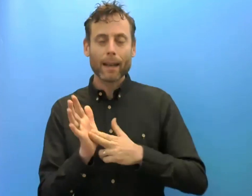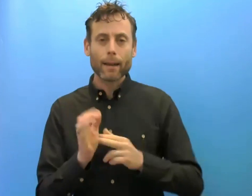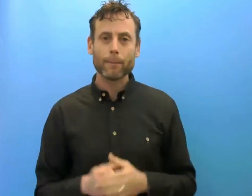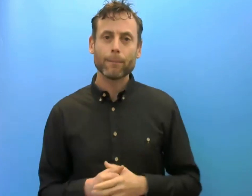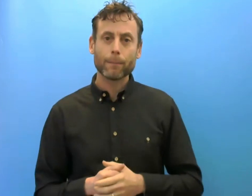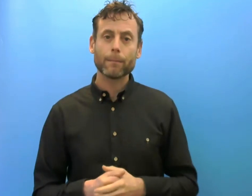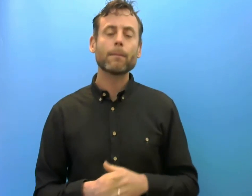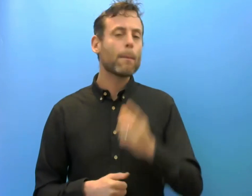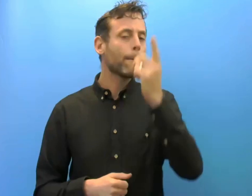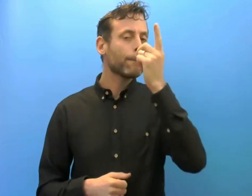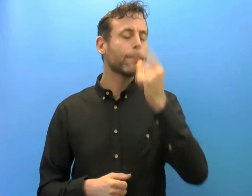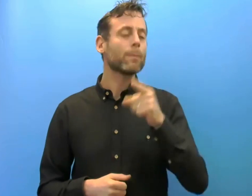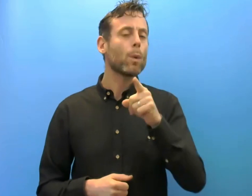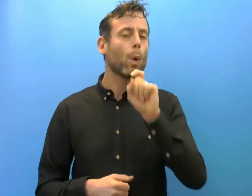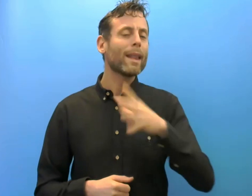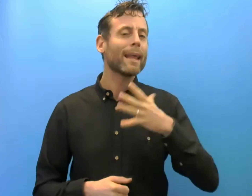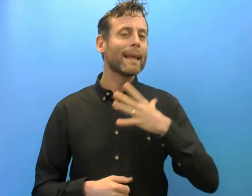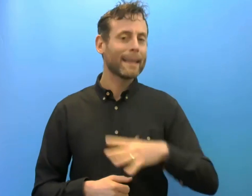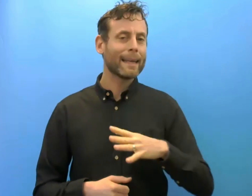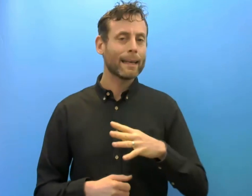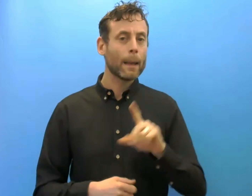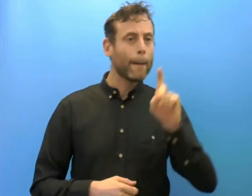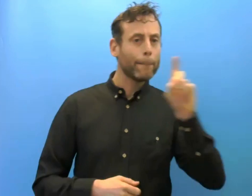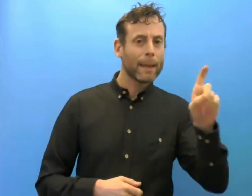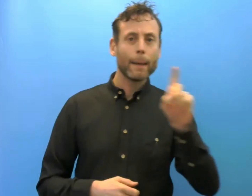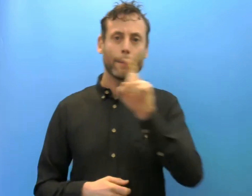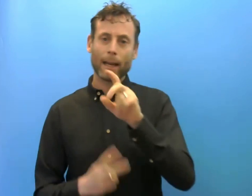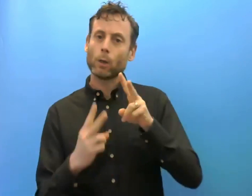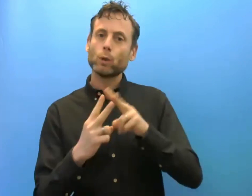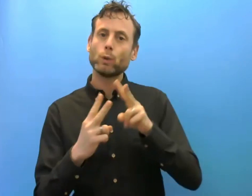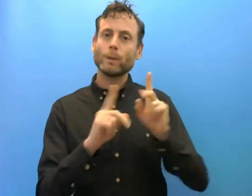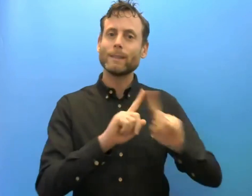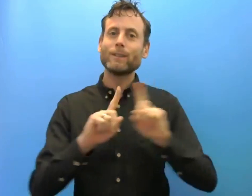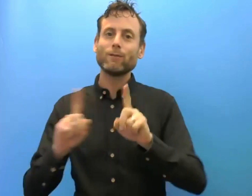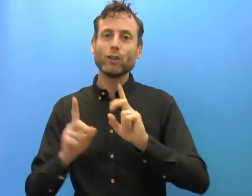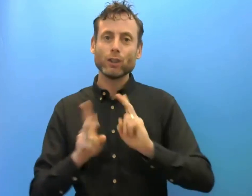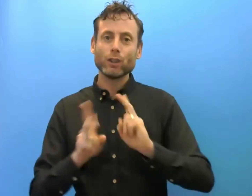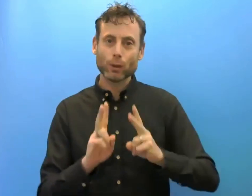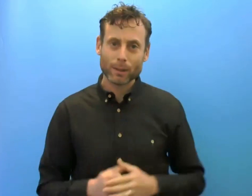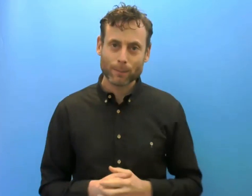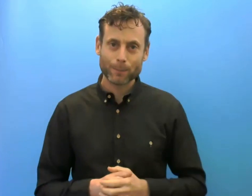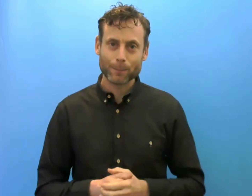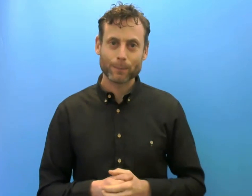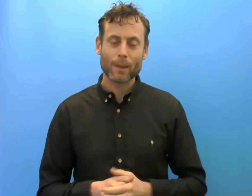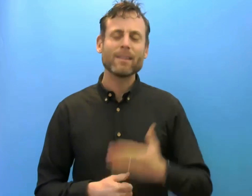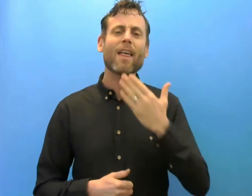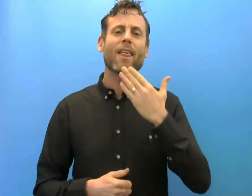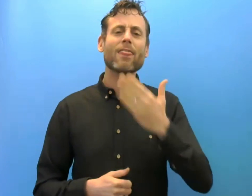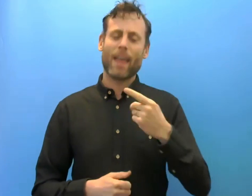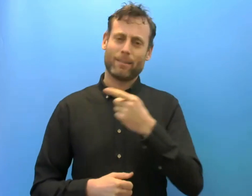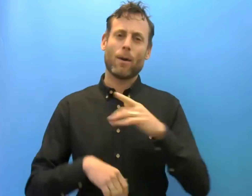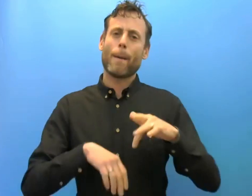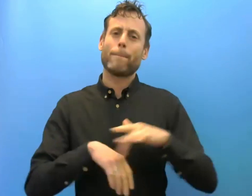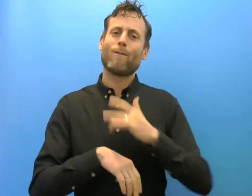You may need to multi-pin the interpreter and the speakers. Thanks to Performance Interpreting for coordinating